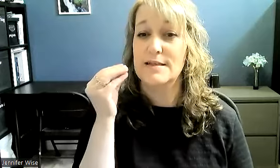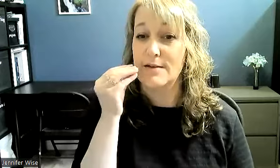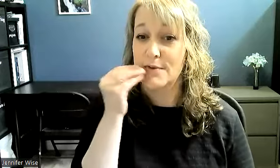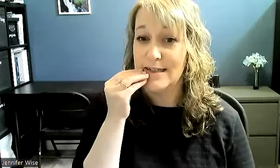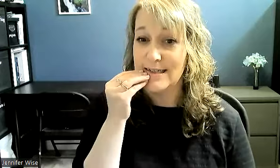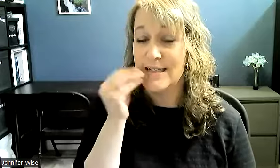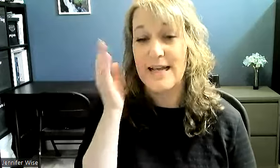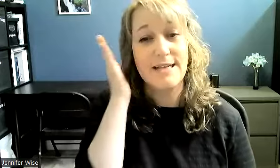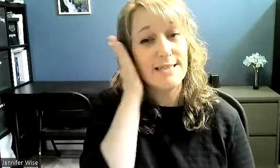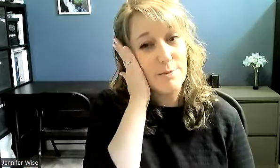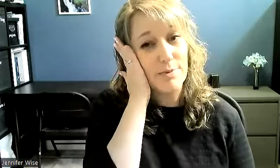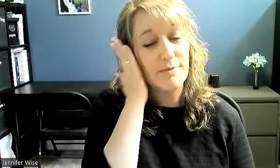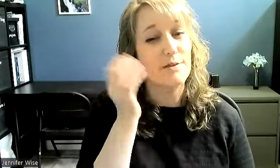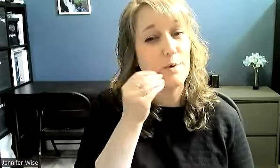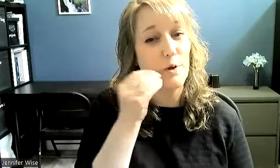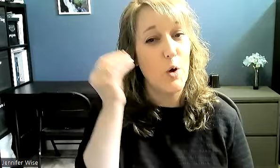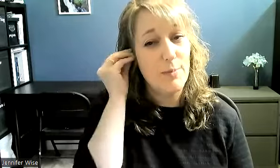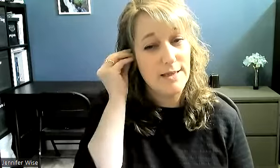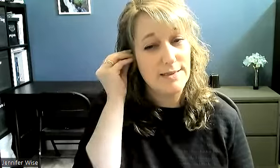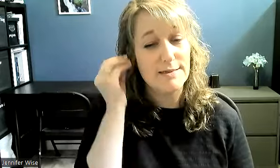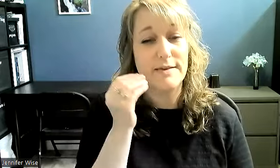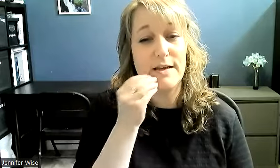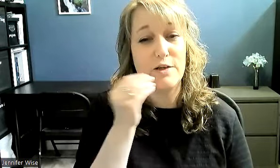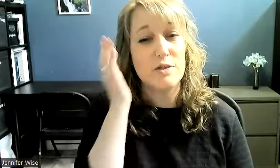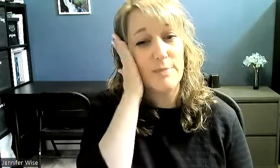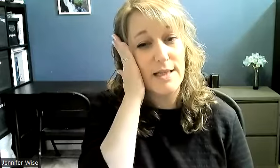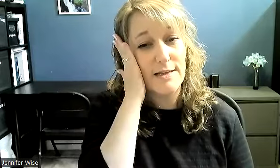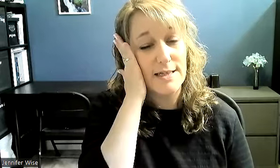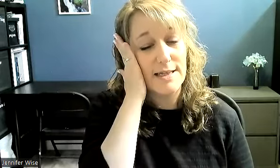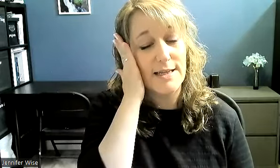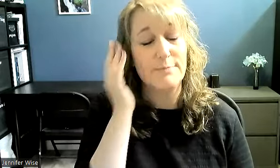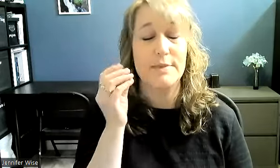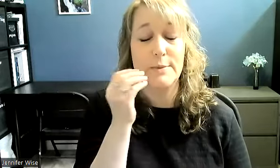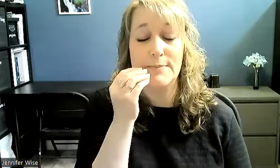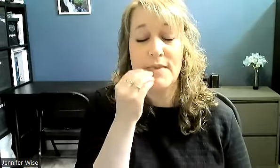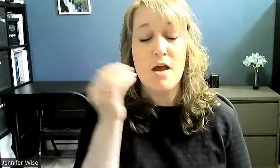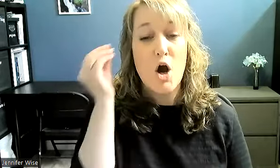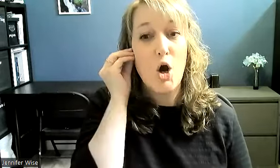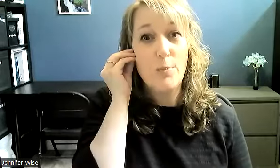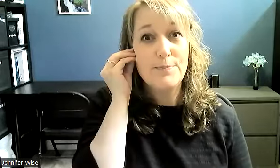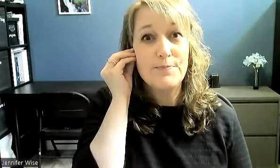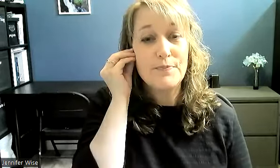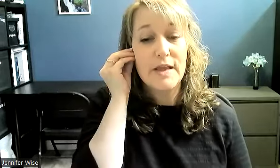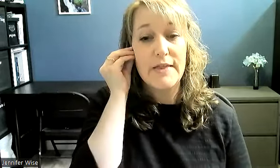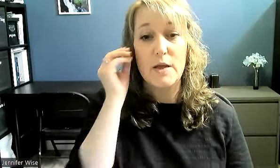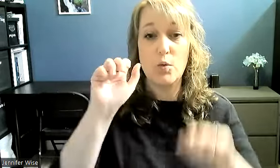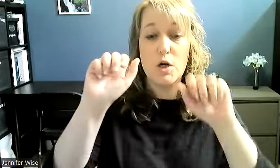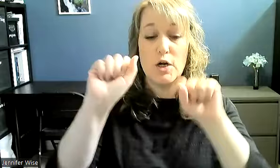sign for eat and sleep. That's where your home is. It used to be like sign like that. But anyway, home. And then work